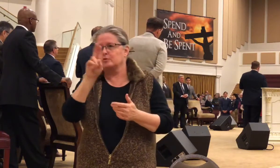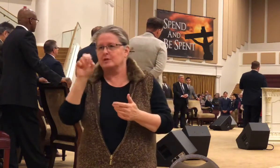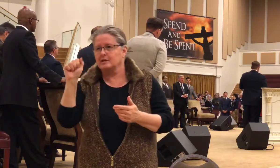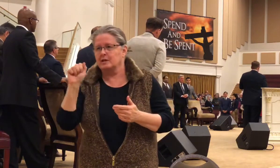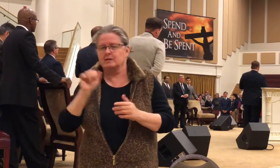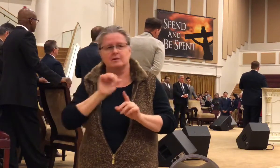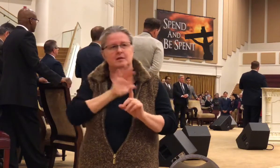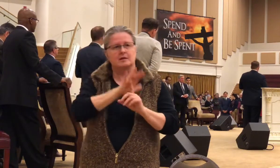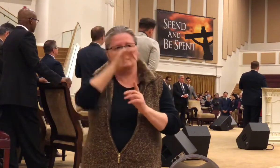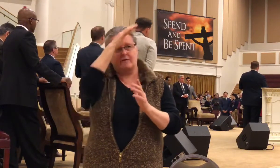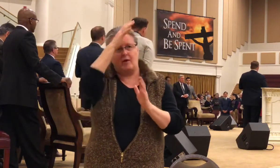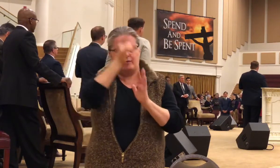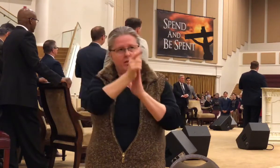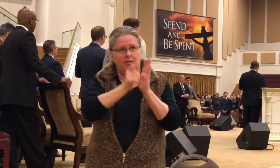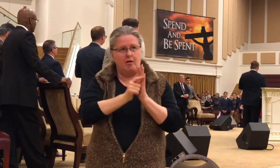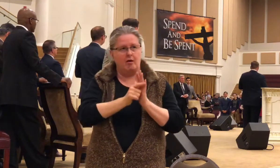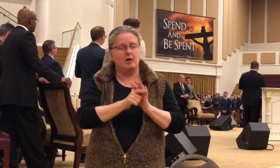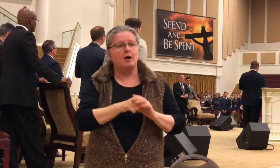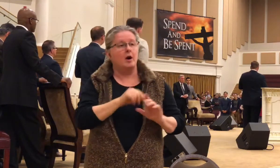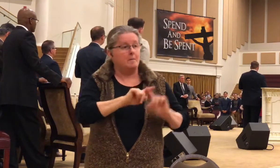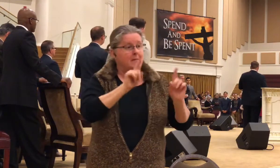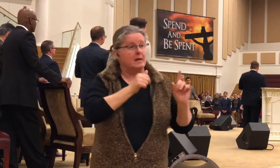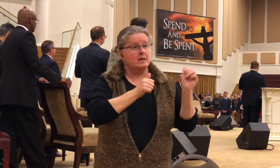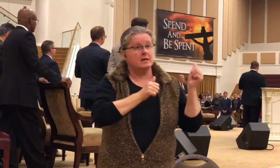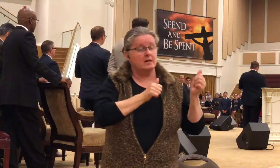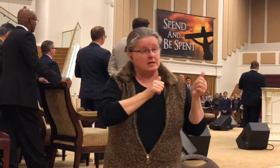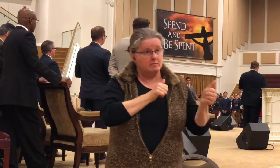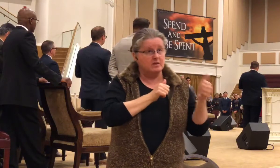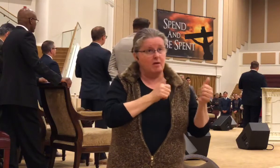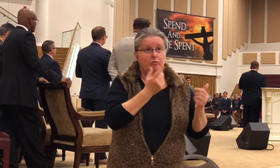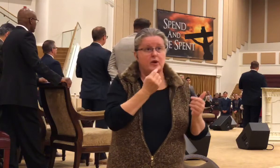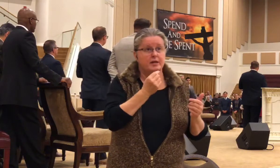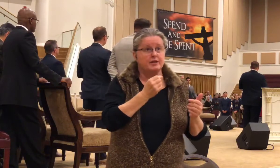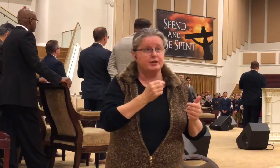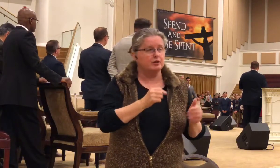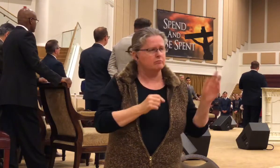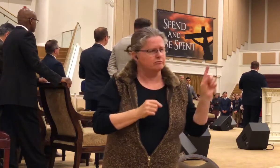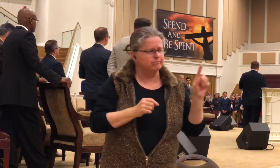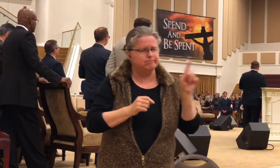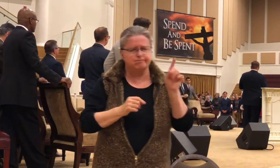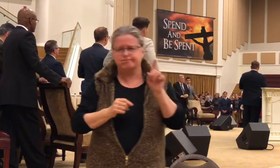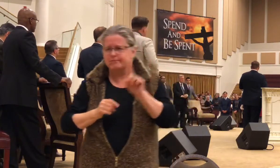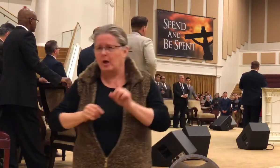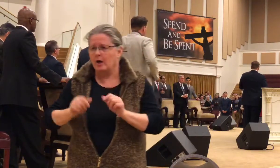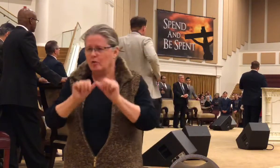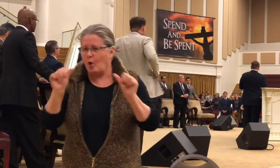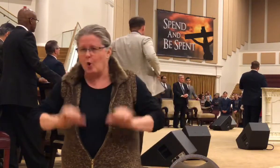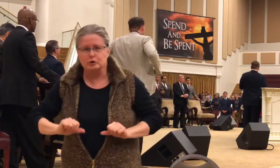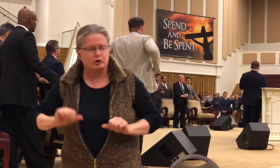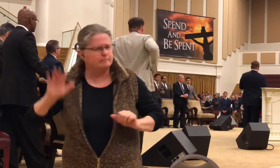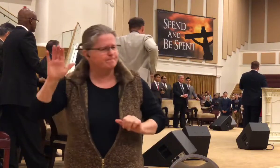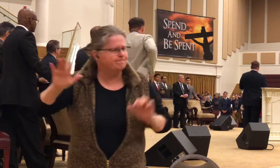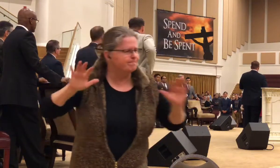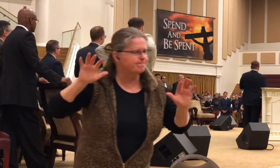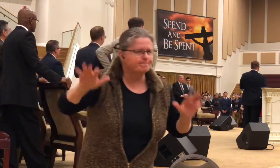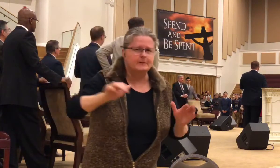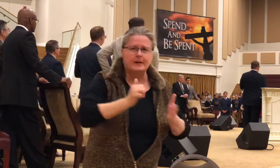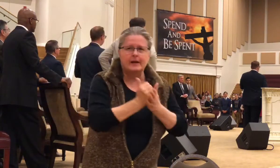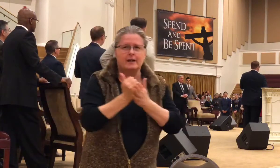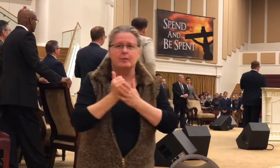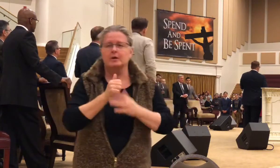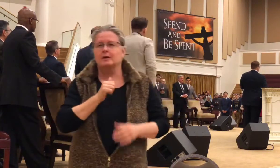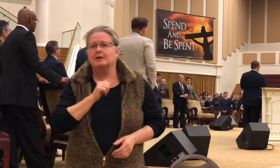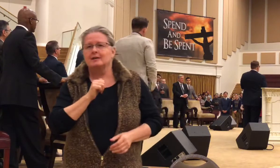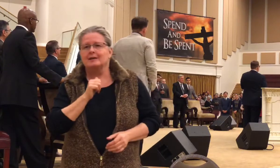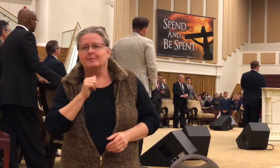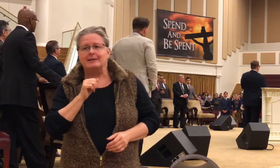man of God worked the altar like he was the evangelist. That's the kind of things that you notice. There's an anointing that this isn't just about a